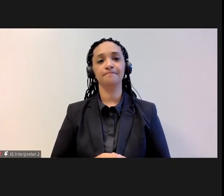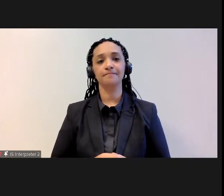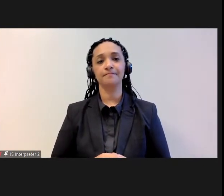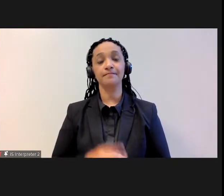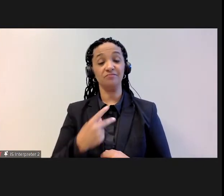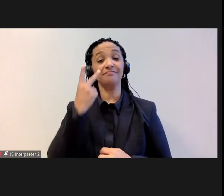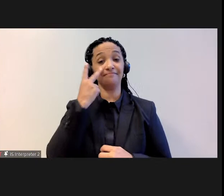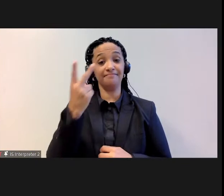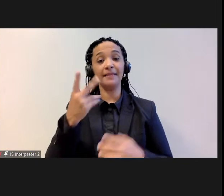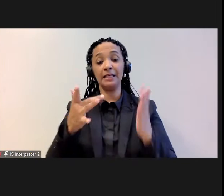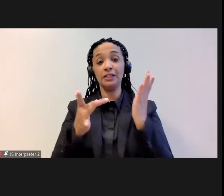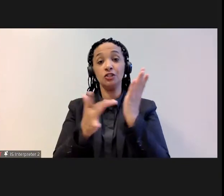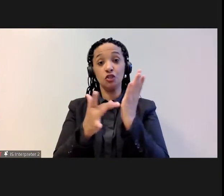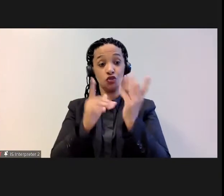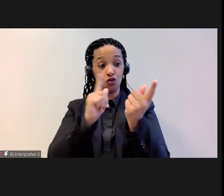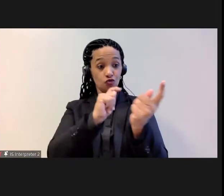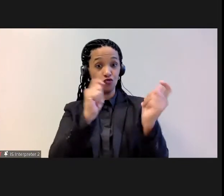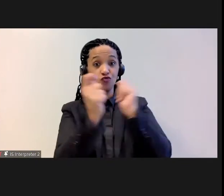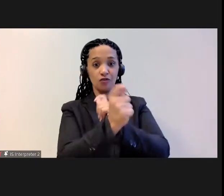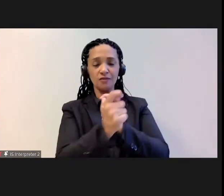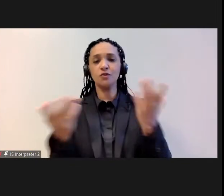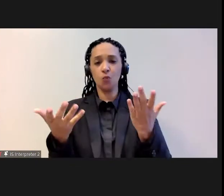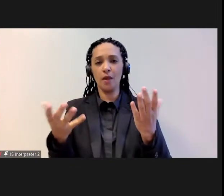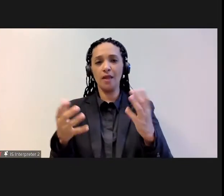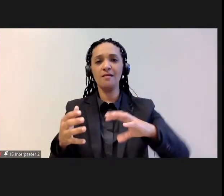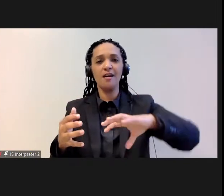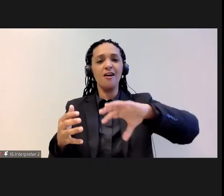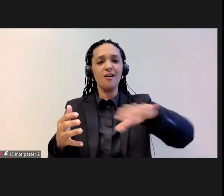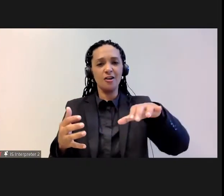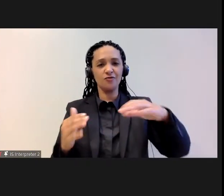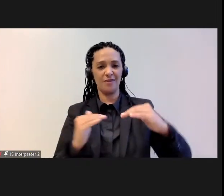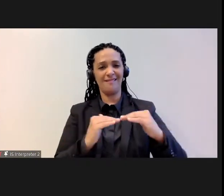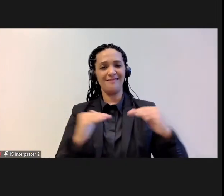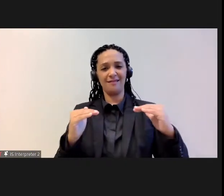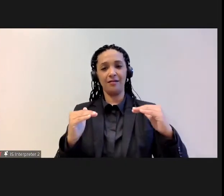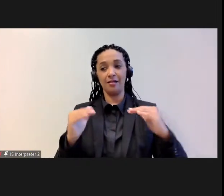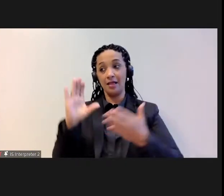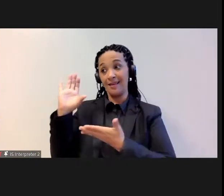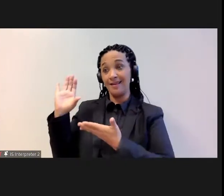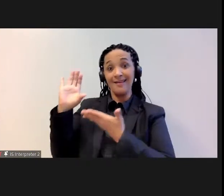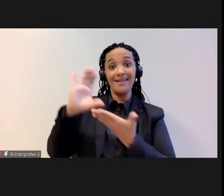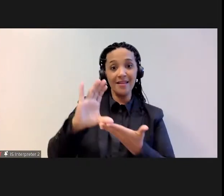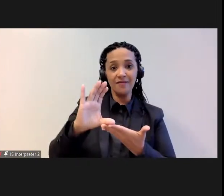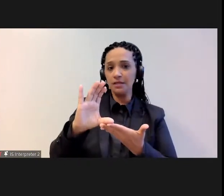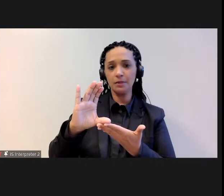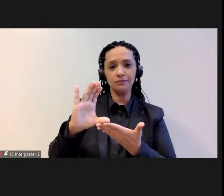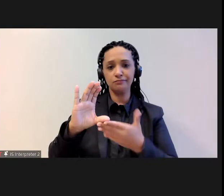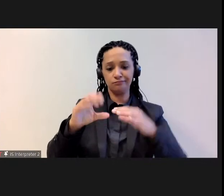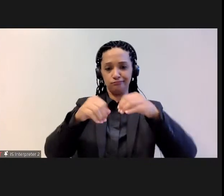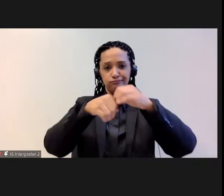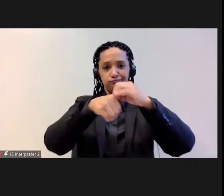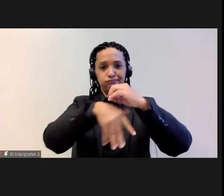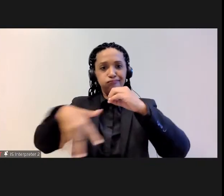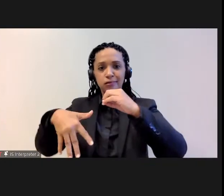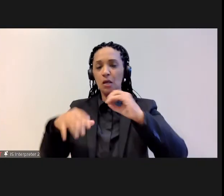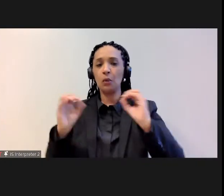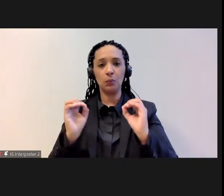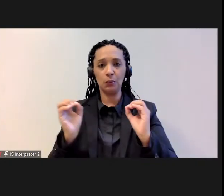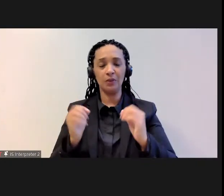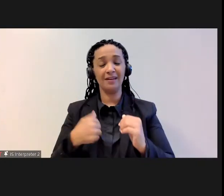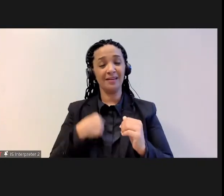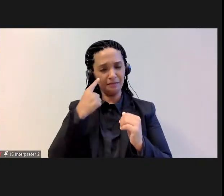transformation has very much been at the national level, and very little investment and discussion is actually happening at the subnational level. I think we have a very